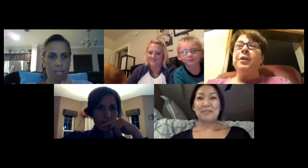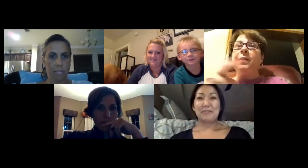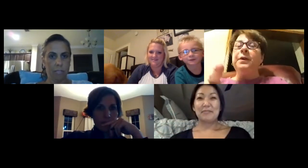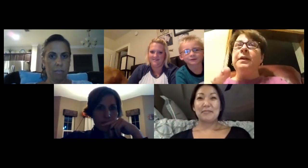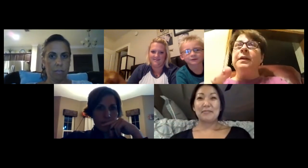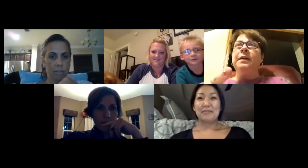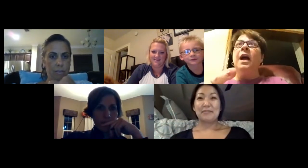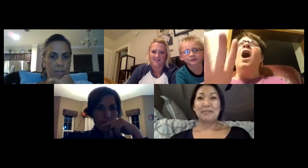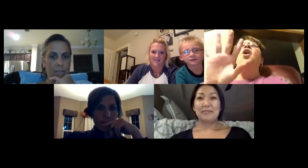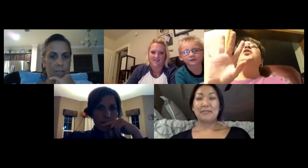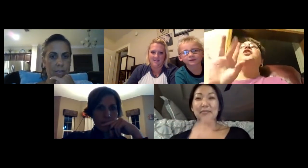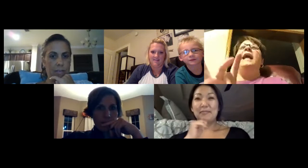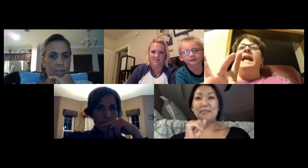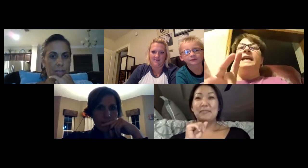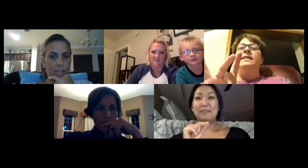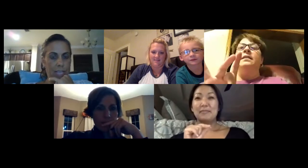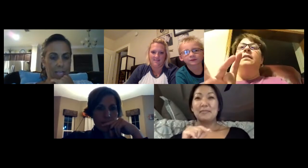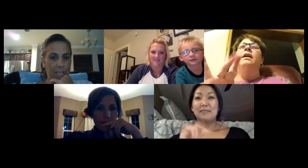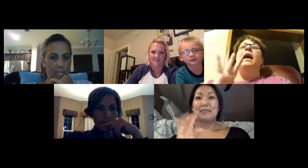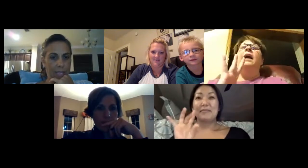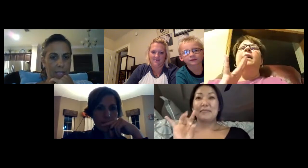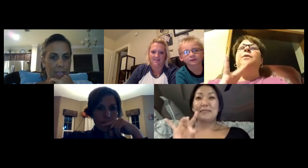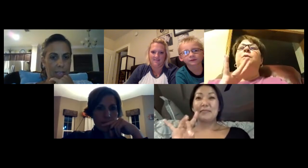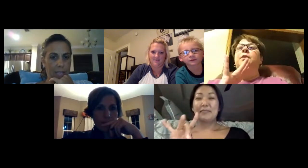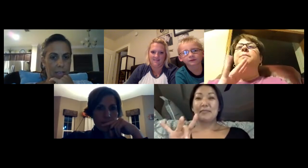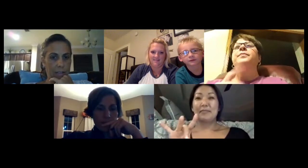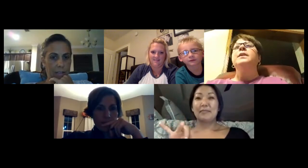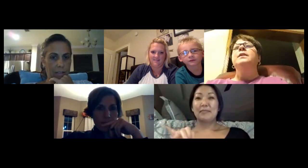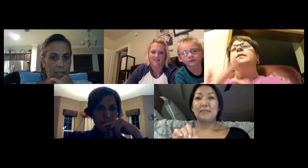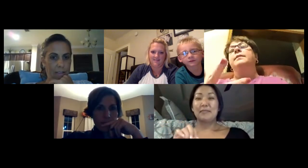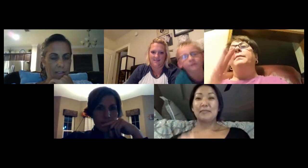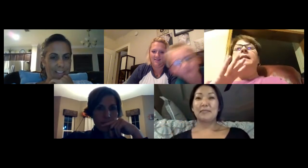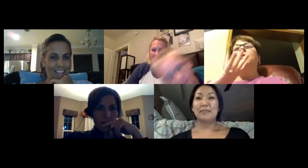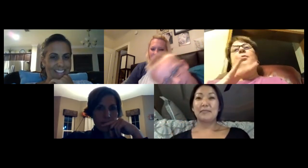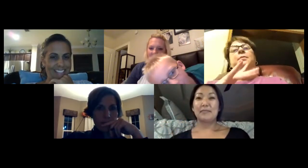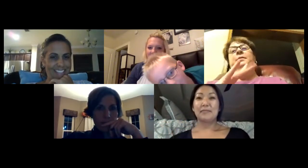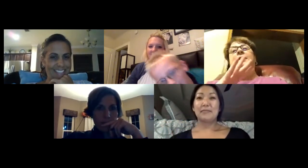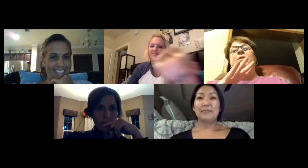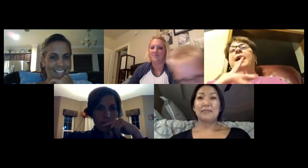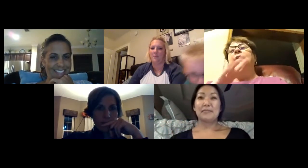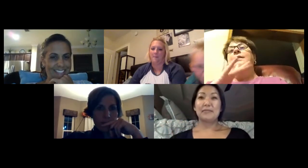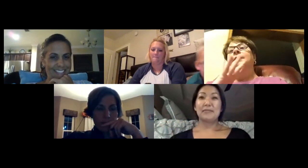you? Oh, you're 8. Cool. I mean, they won't probably know that. That's a sign for